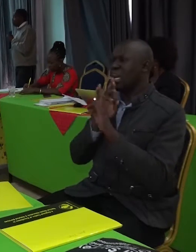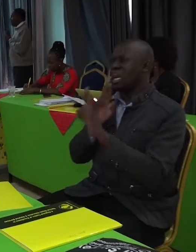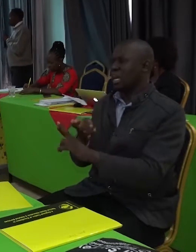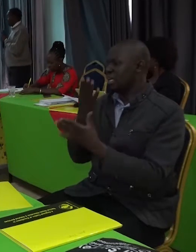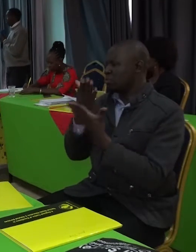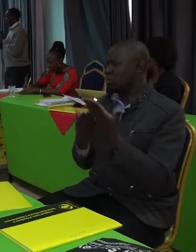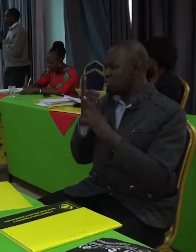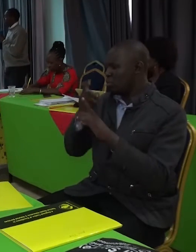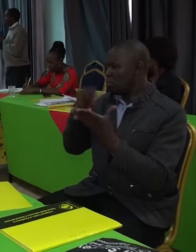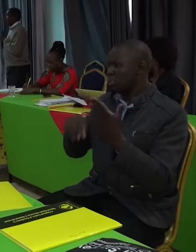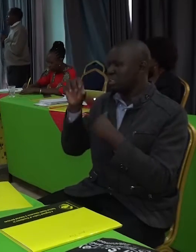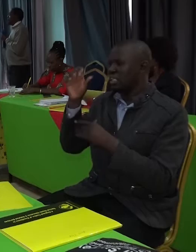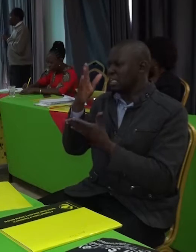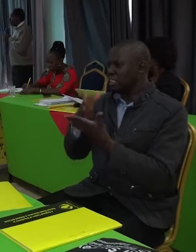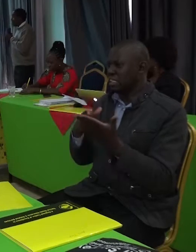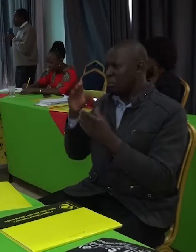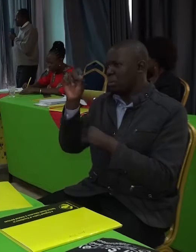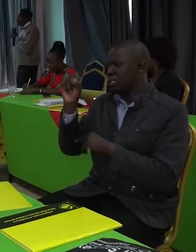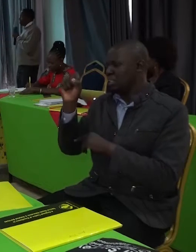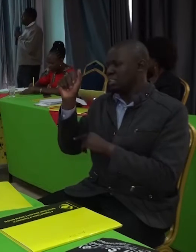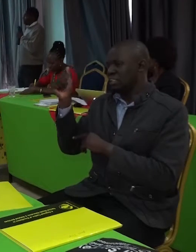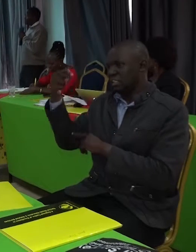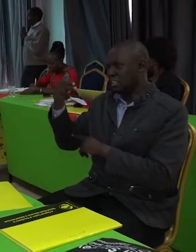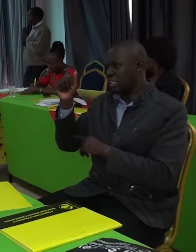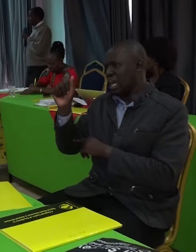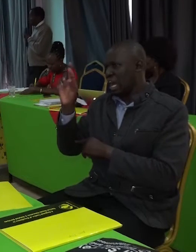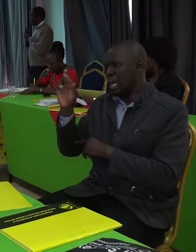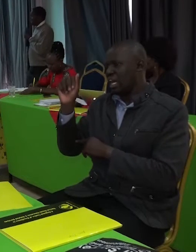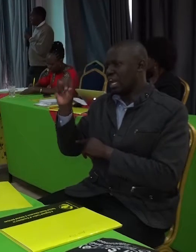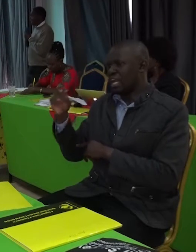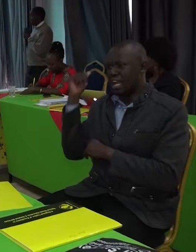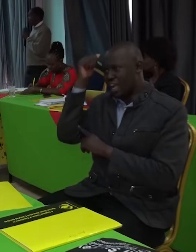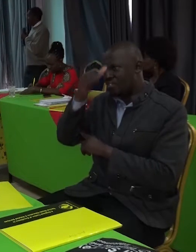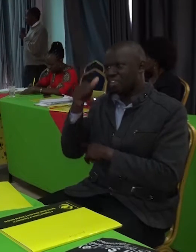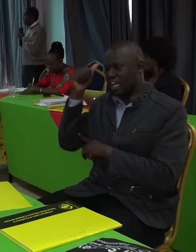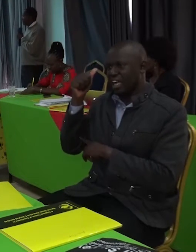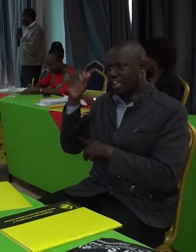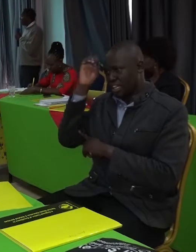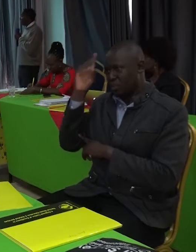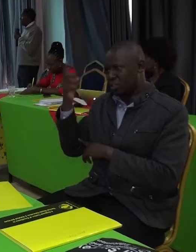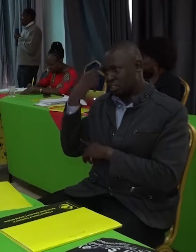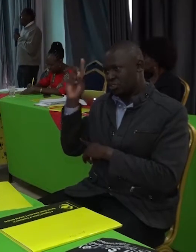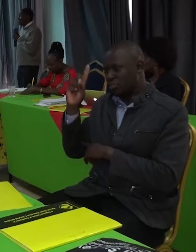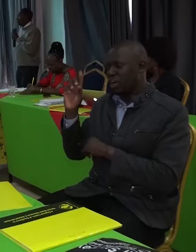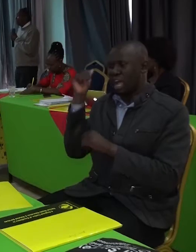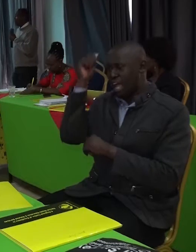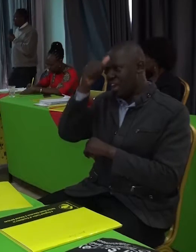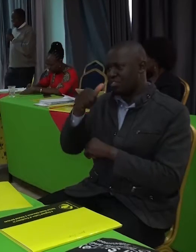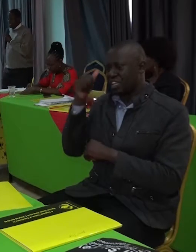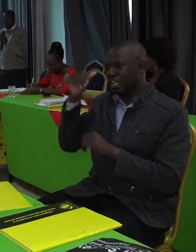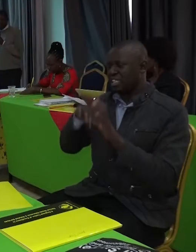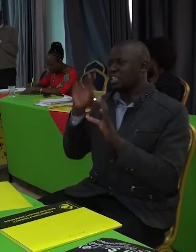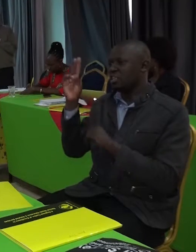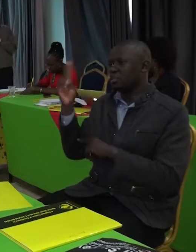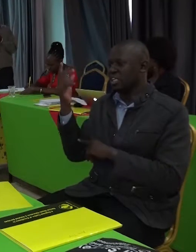And they called it what? A framework for action in Sub-Saharan Africa, education for African Renaissance in the 21st